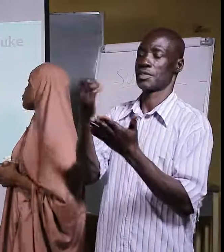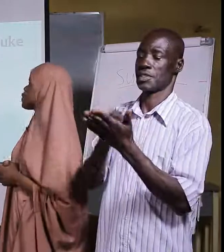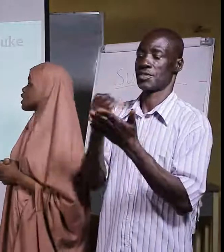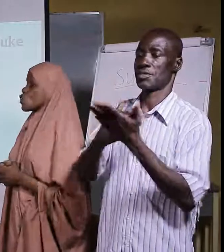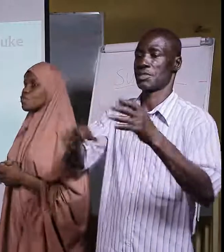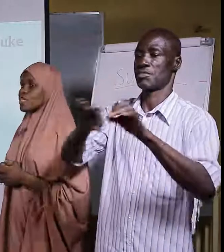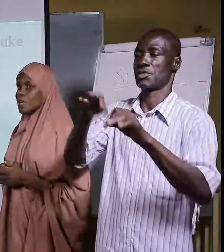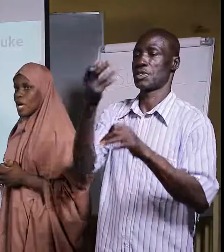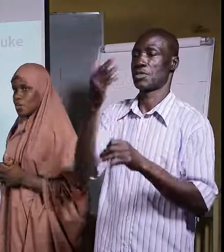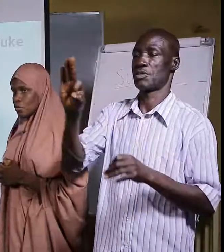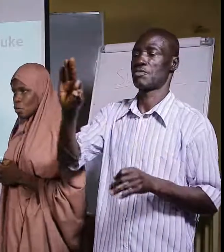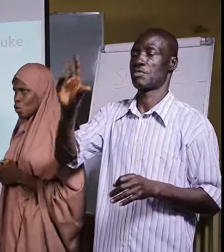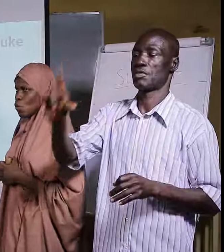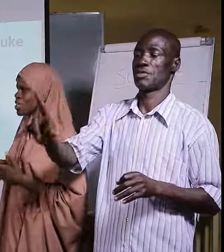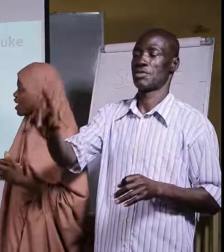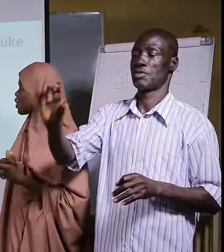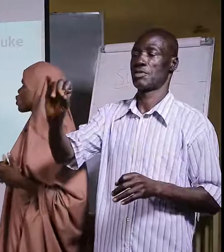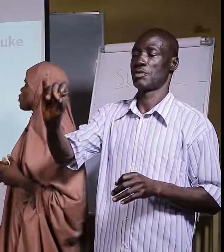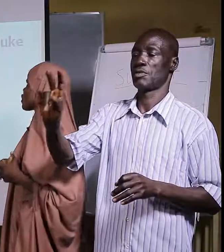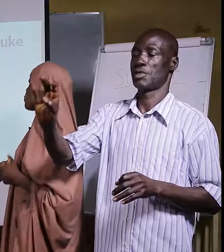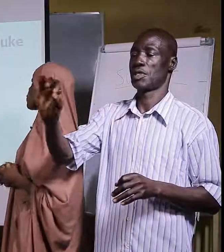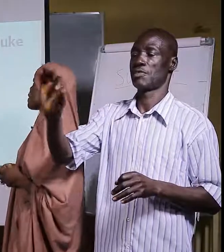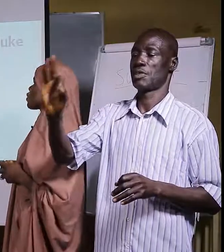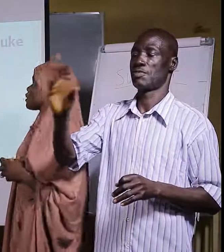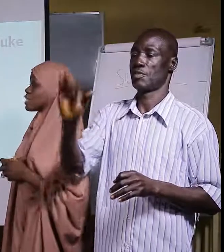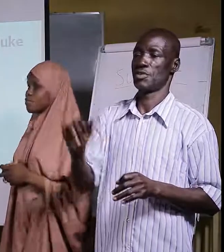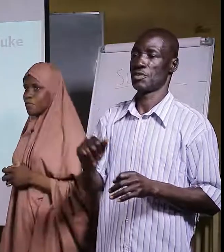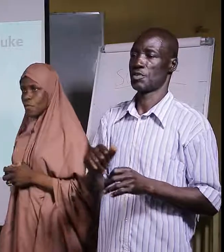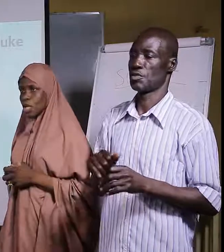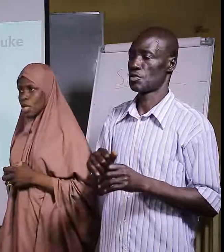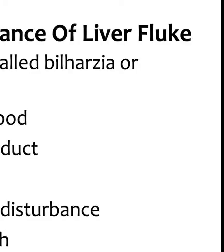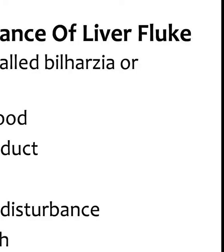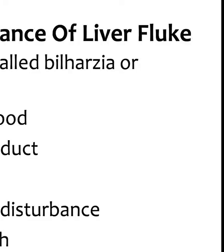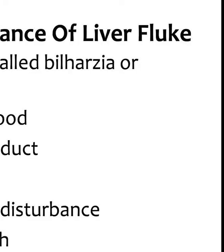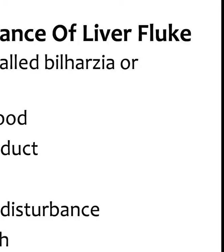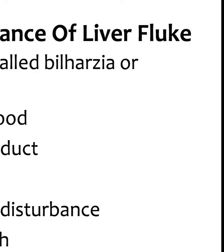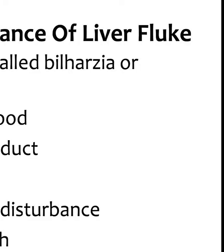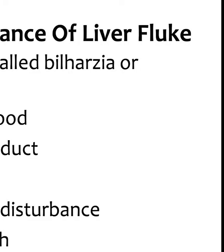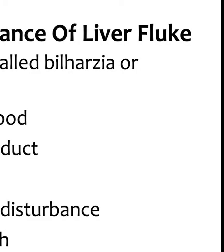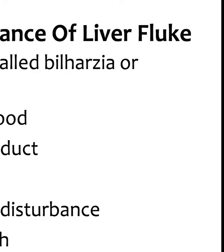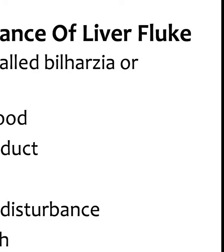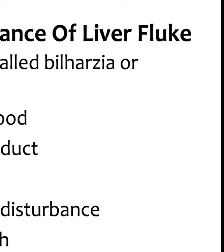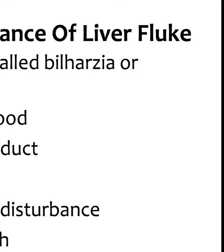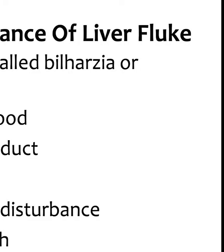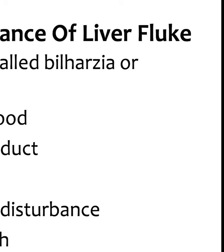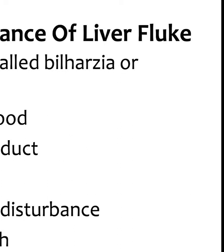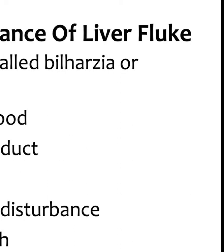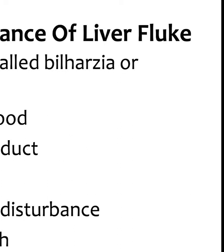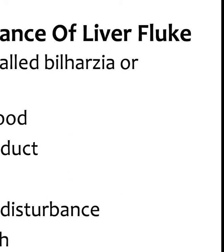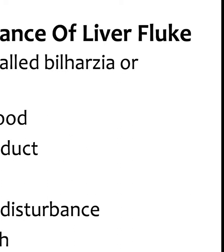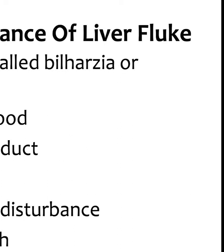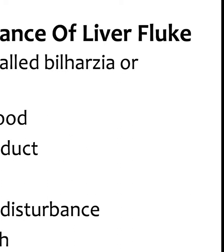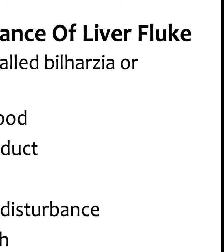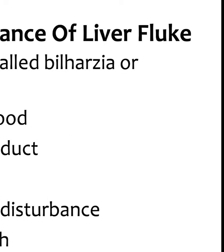Economic importance of liver flock. What are the economic importance of this liver flock? Firstly, we say it causes a